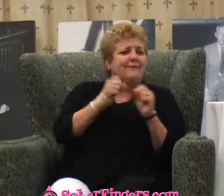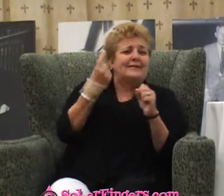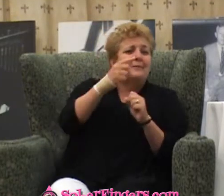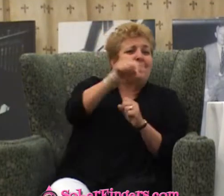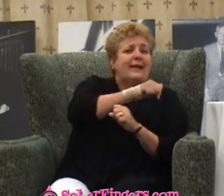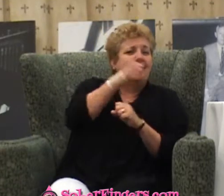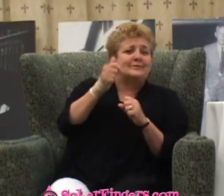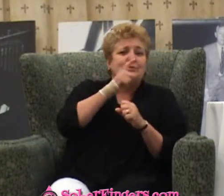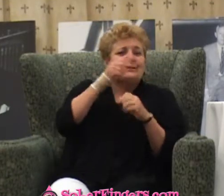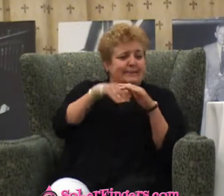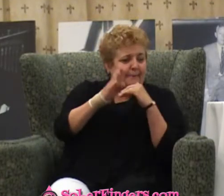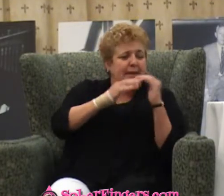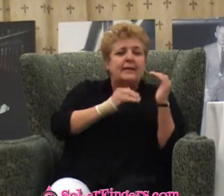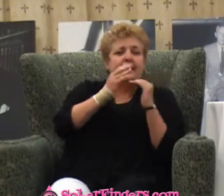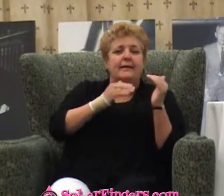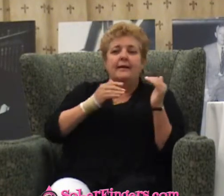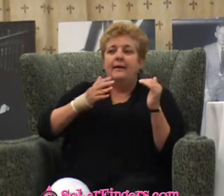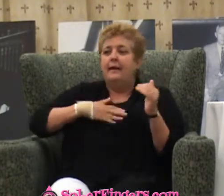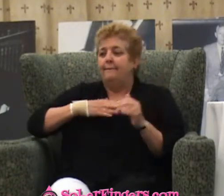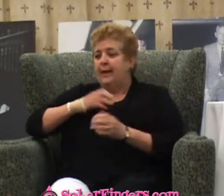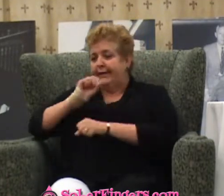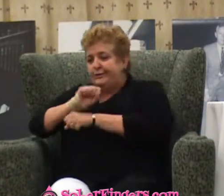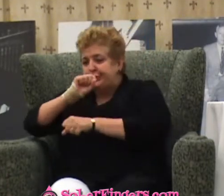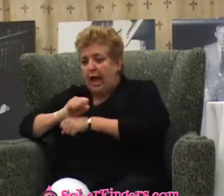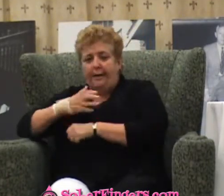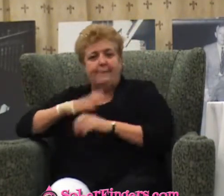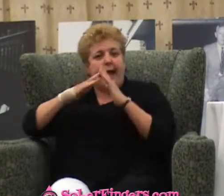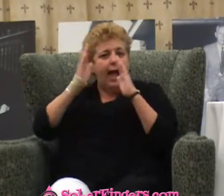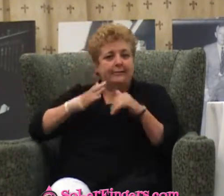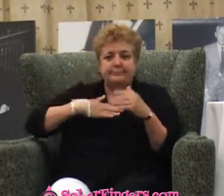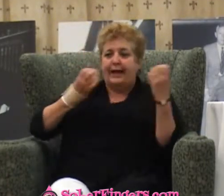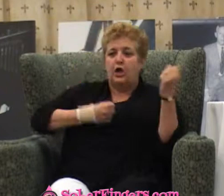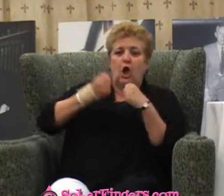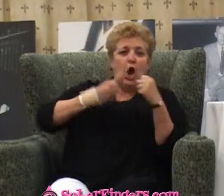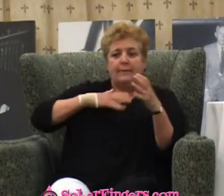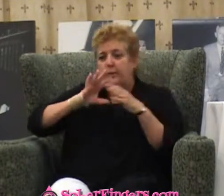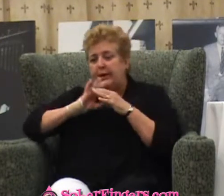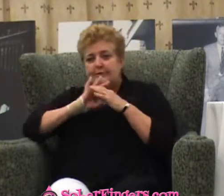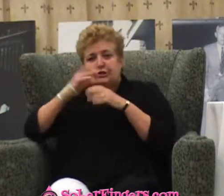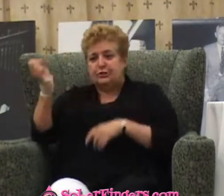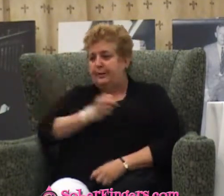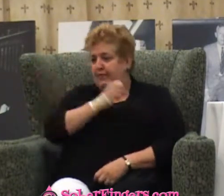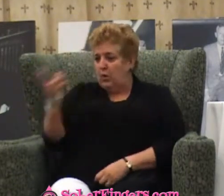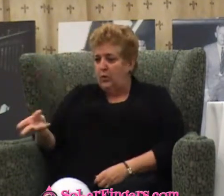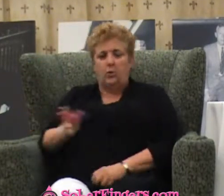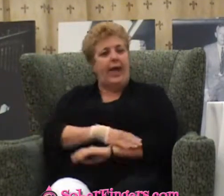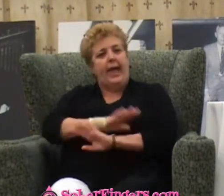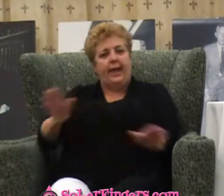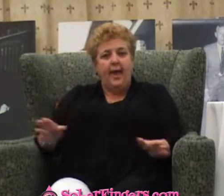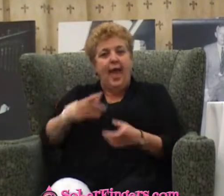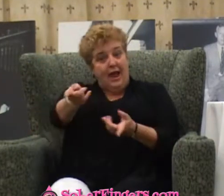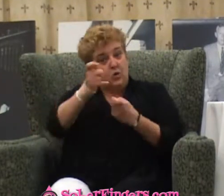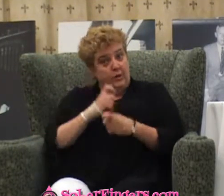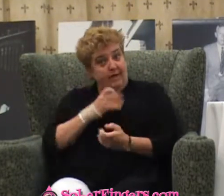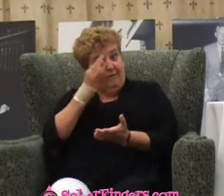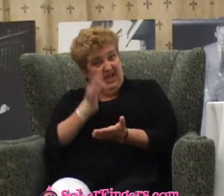You know, I throw away my job, my house, my car, my relationship. You give me a little plastic chip, and I'm supposed to be happy?